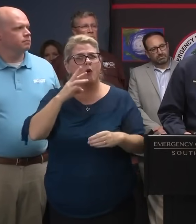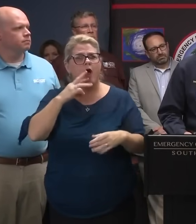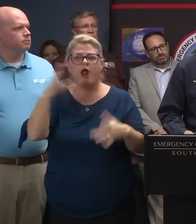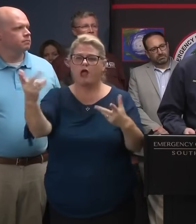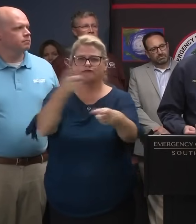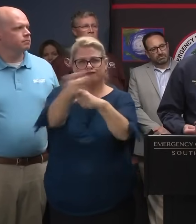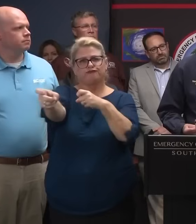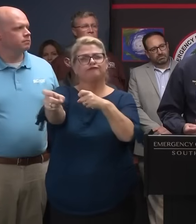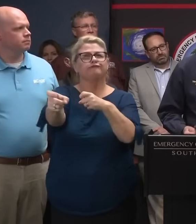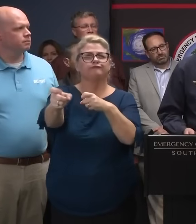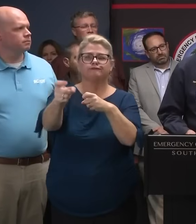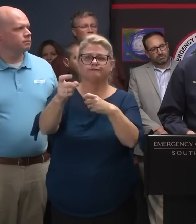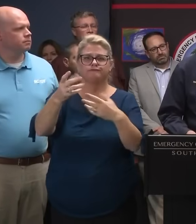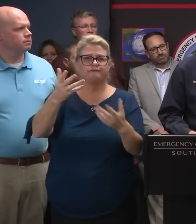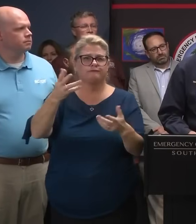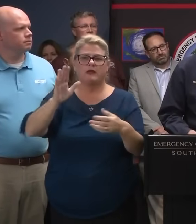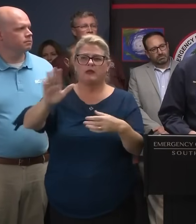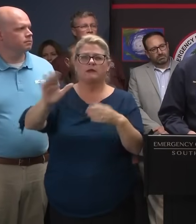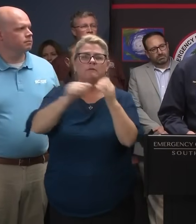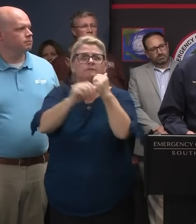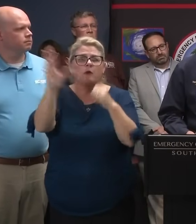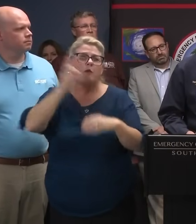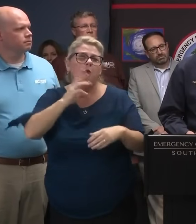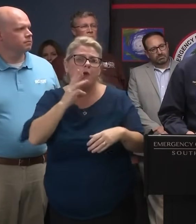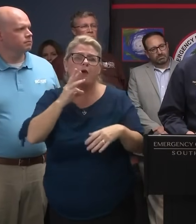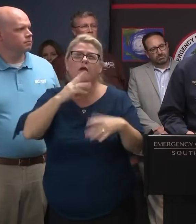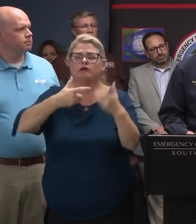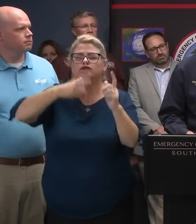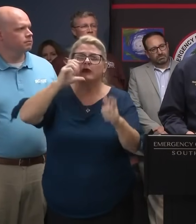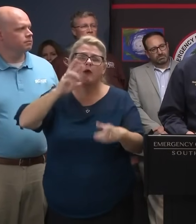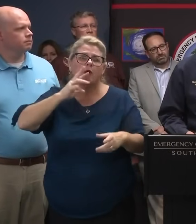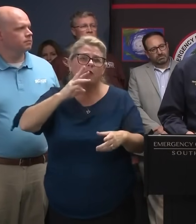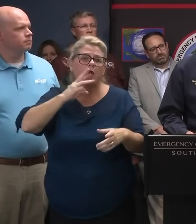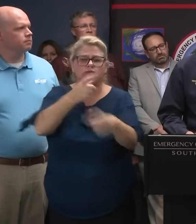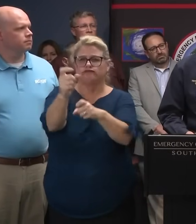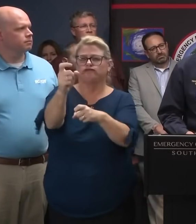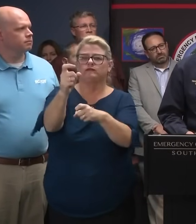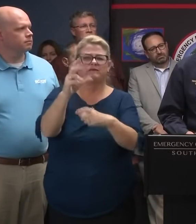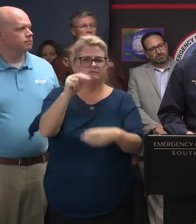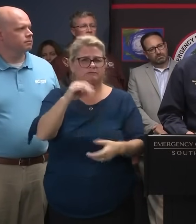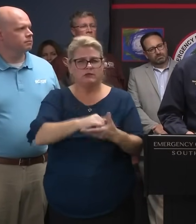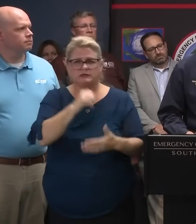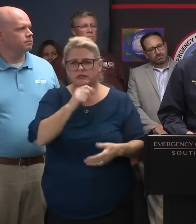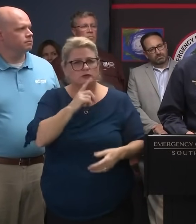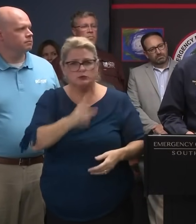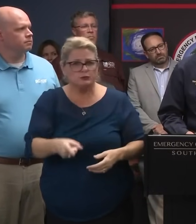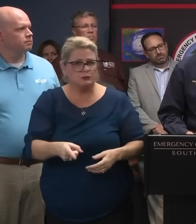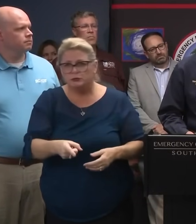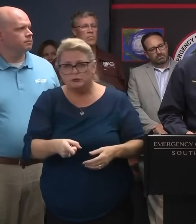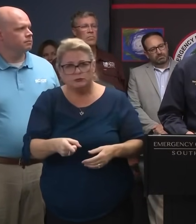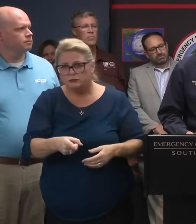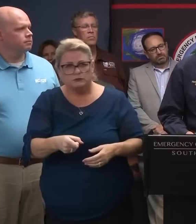going out, the wastewater as well as the drinking water. Well, none of that's true. It